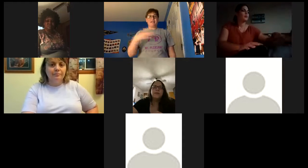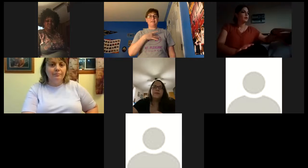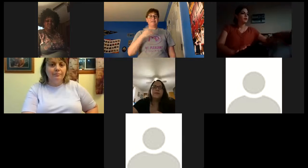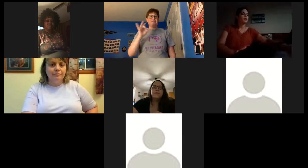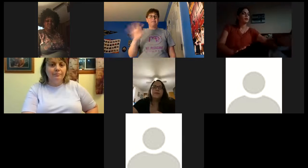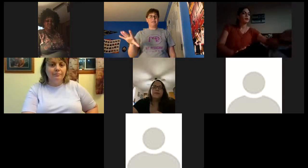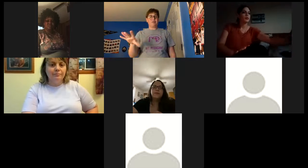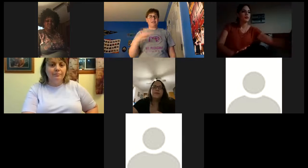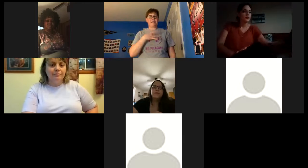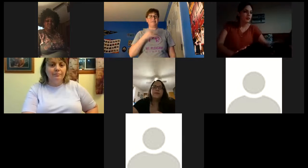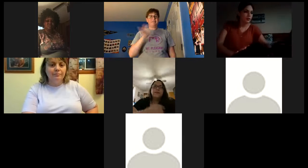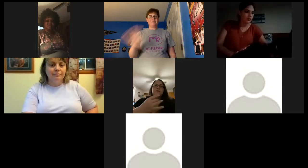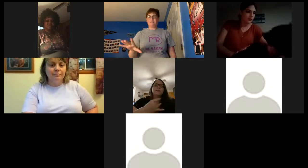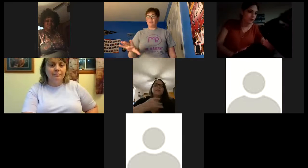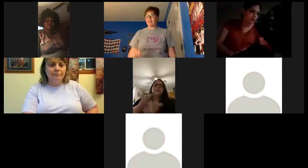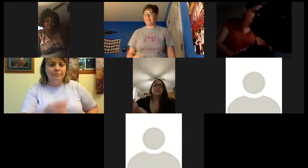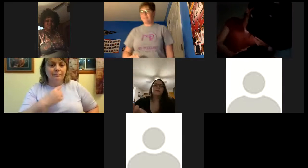like.